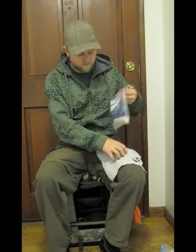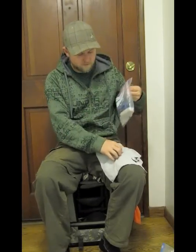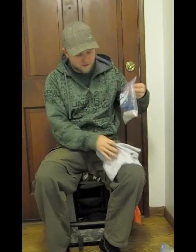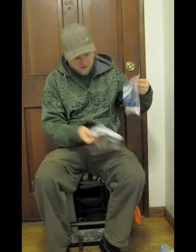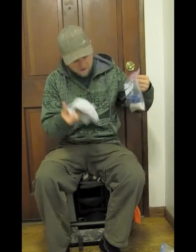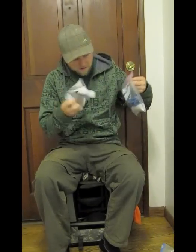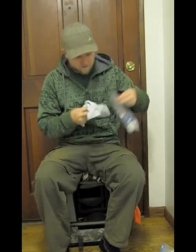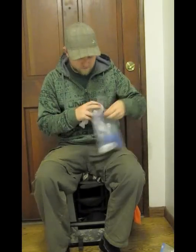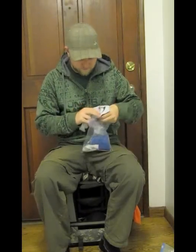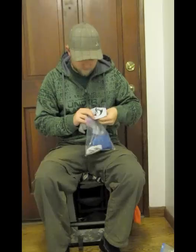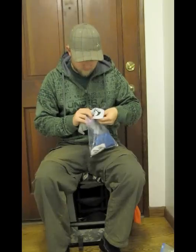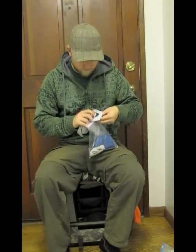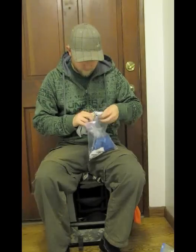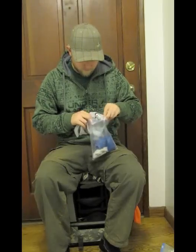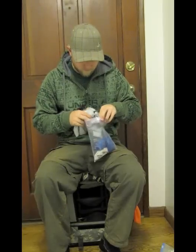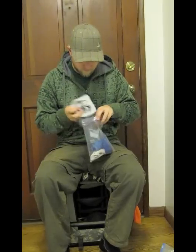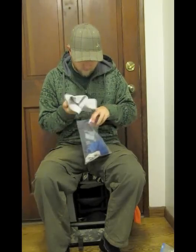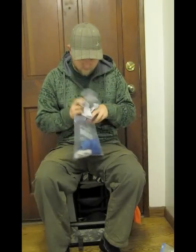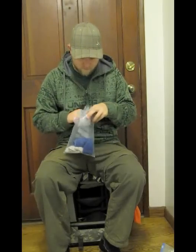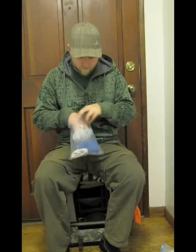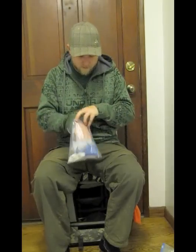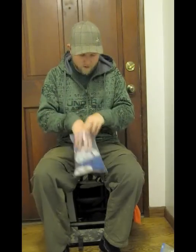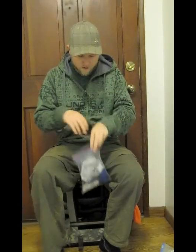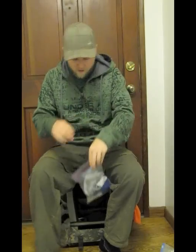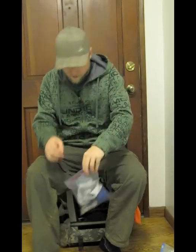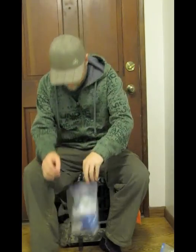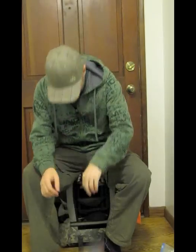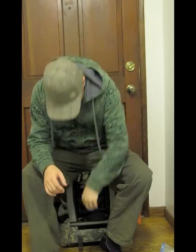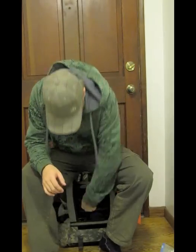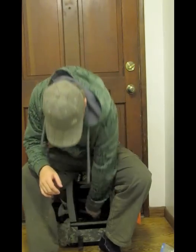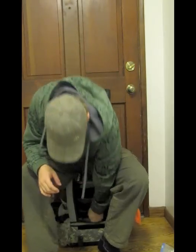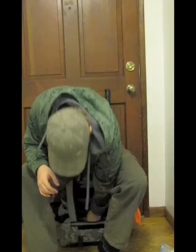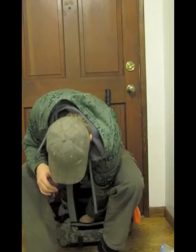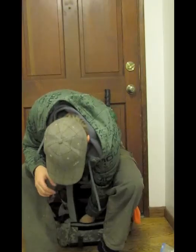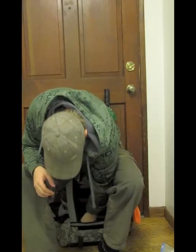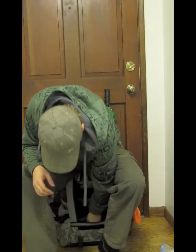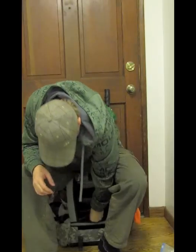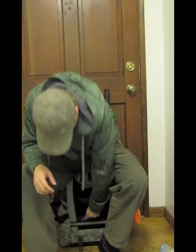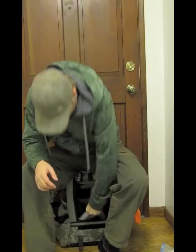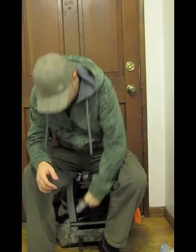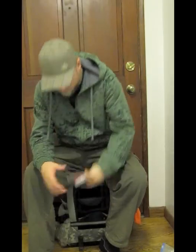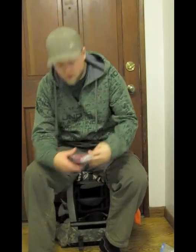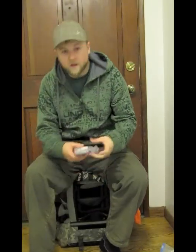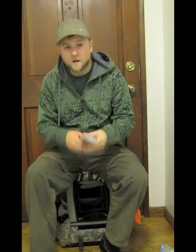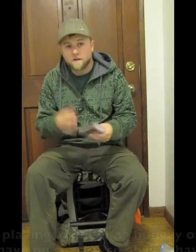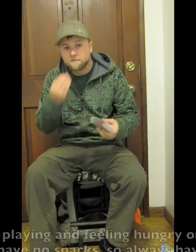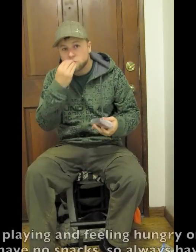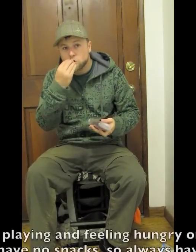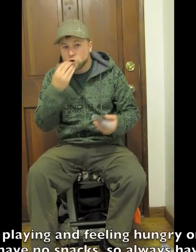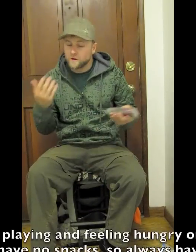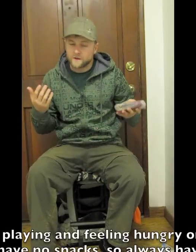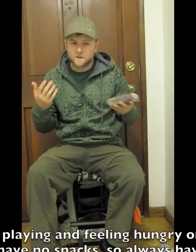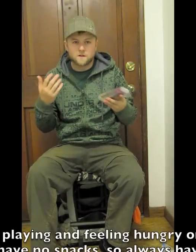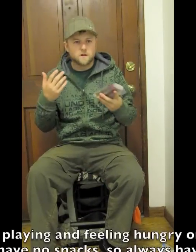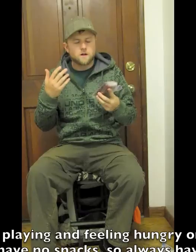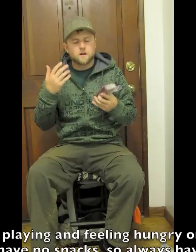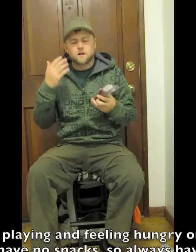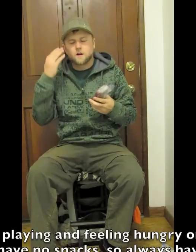you out of yourself and into me. Oh, I can help you out with that